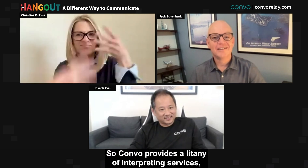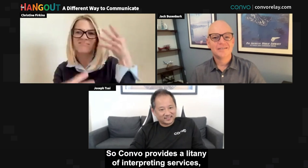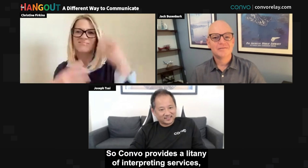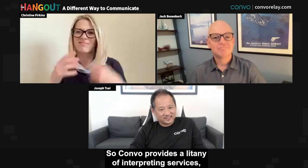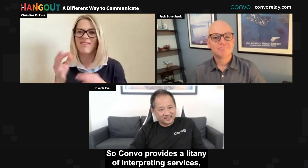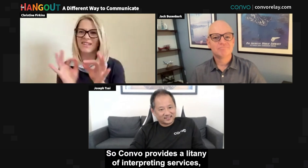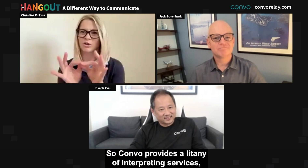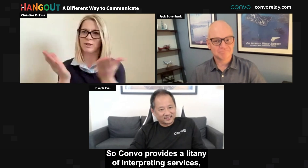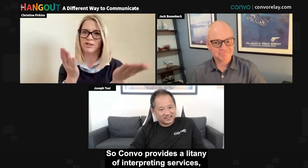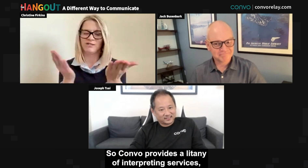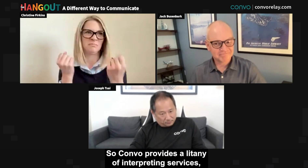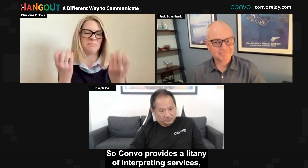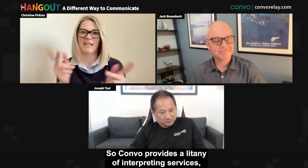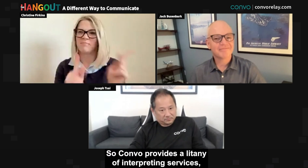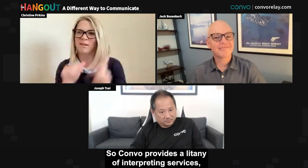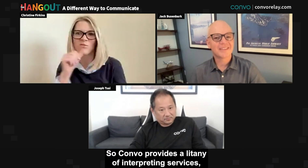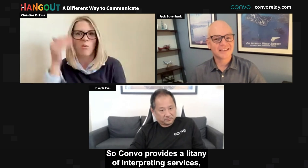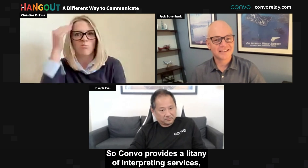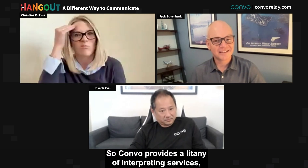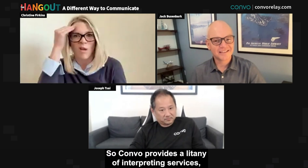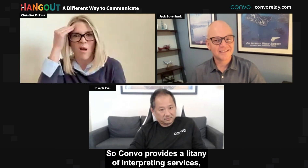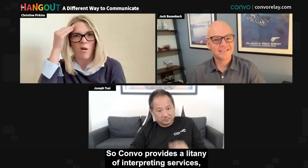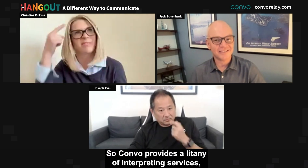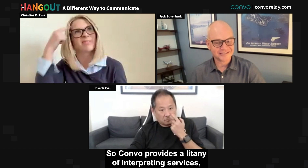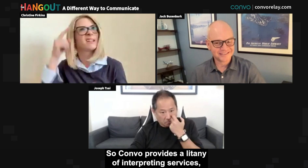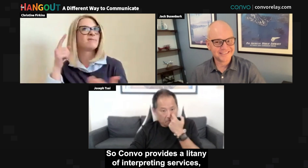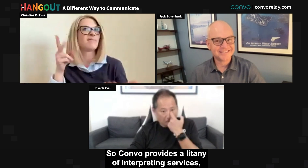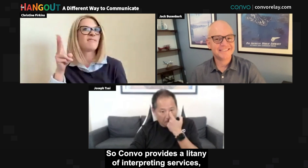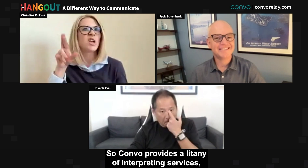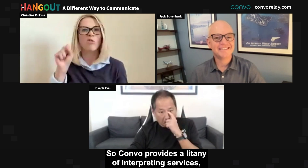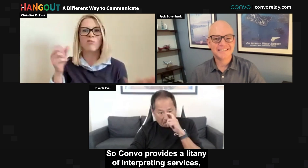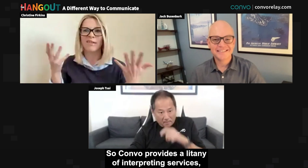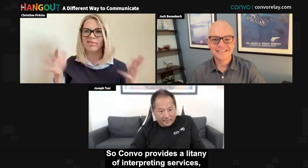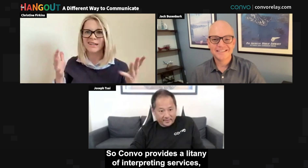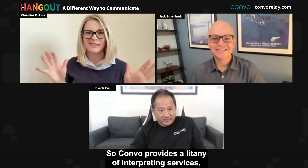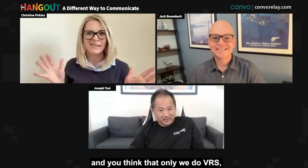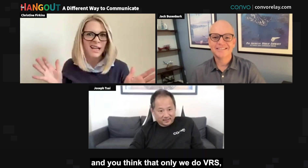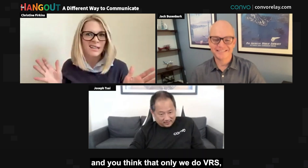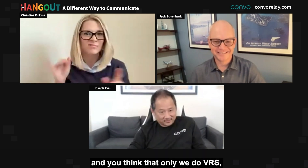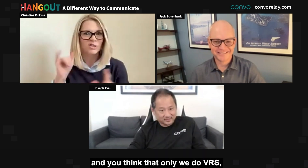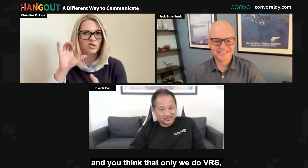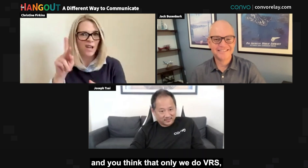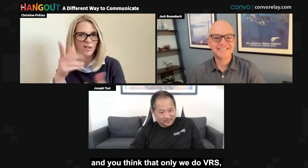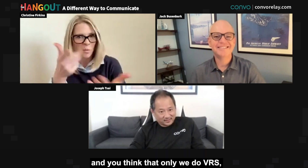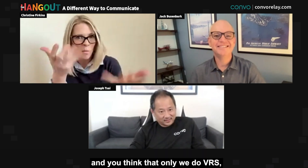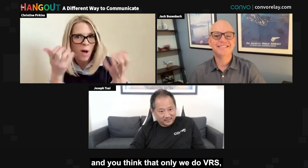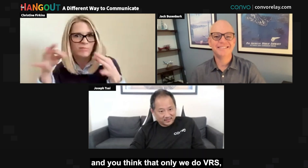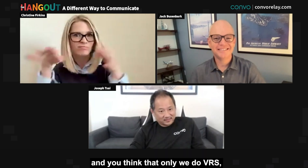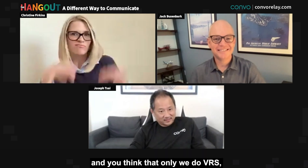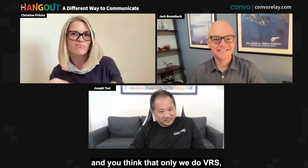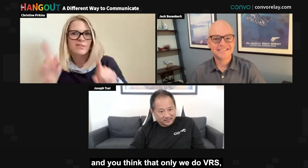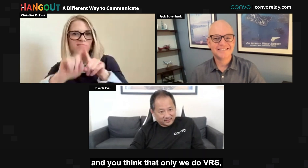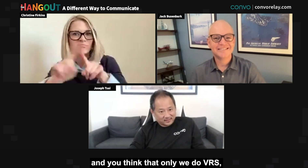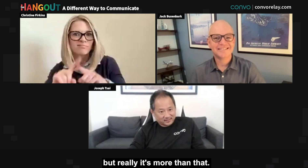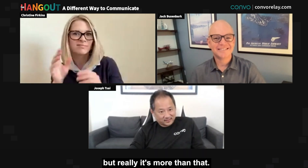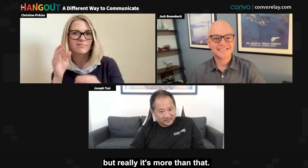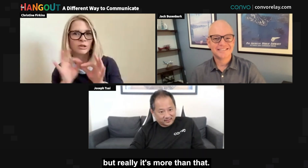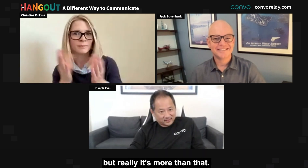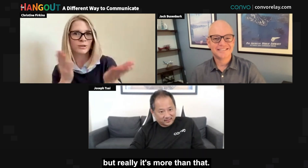So, Convo provides a litany of interpreting services, and you think that only we do VRS, but really it's more